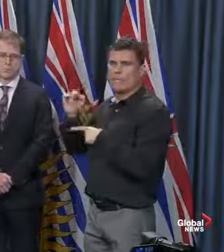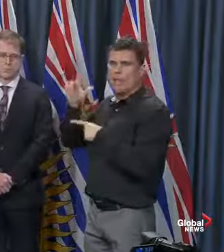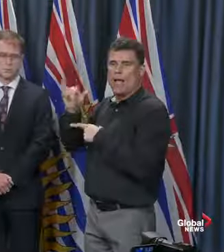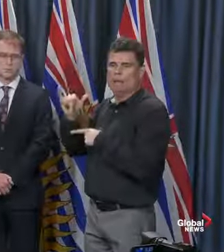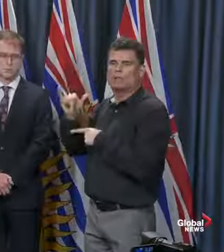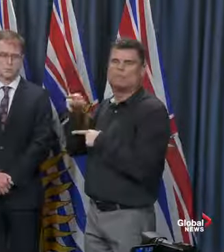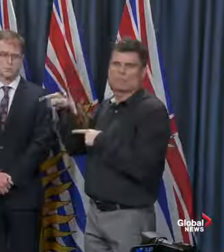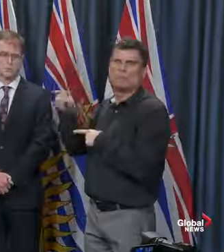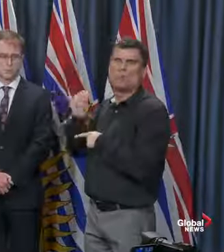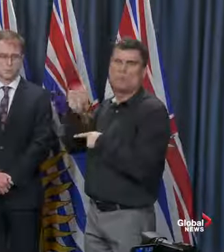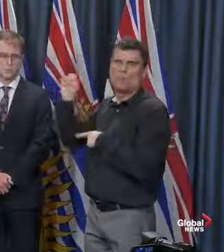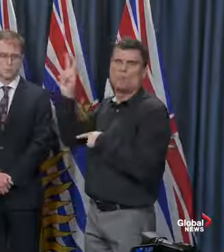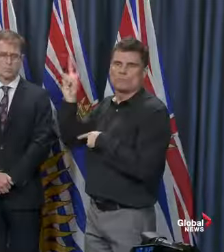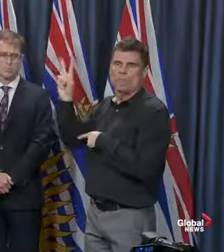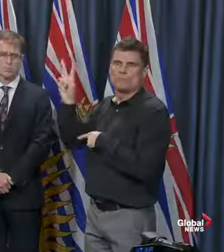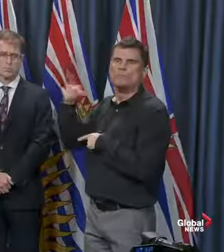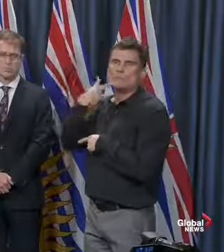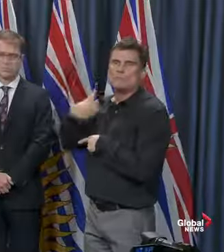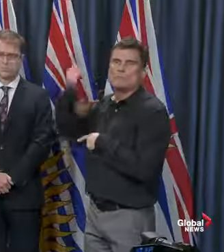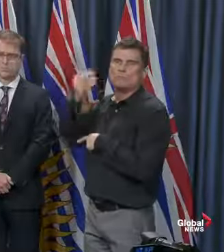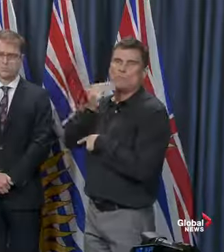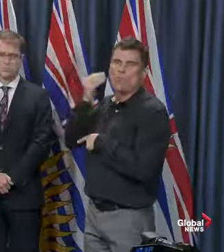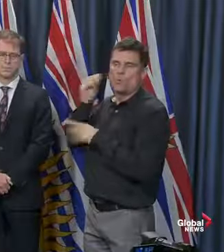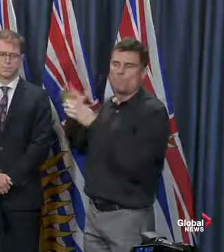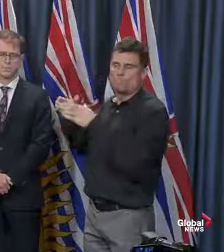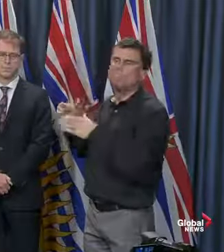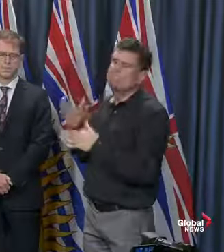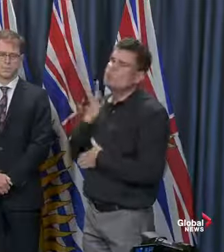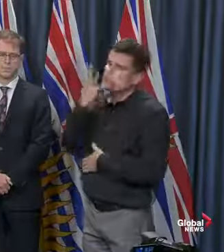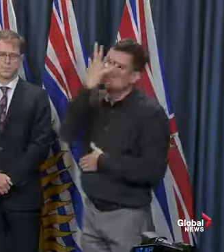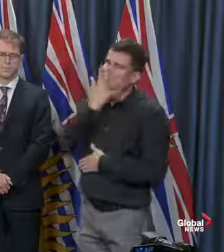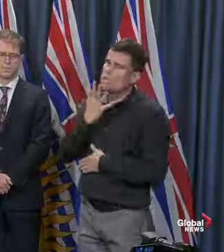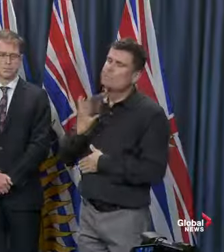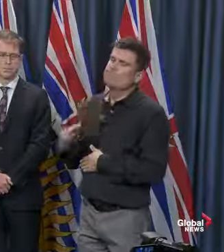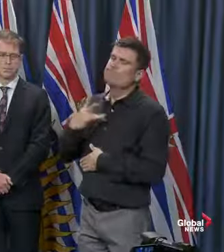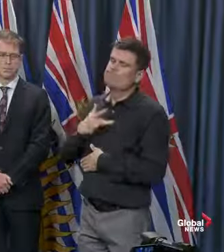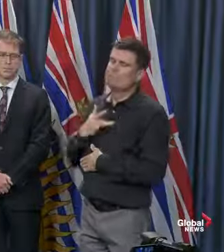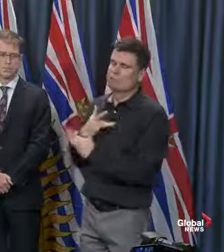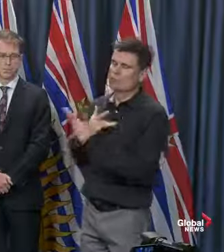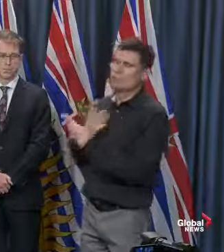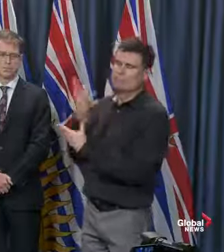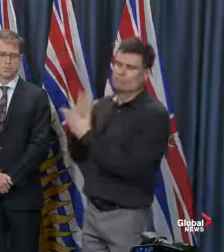have succumbed to the disease in the last few days. So it just happened